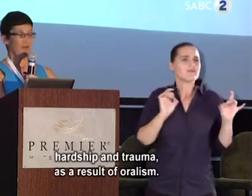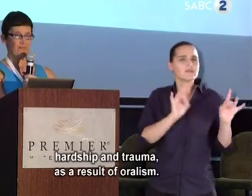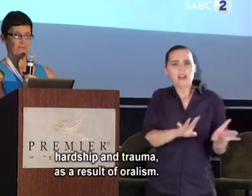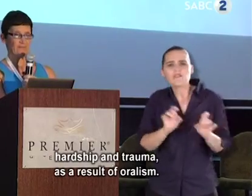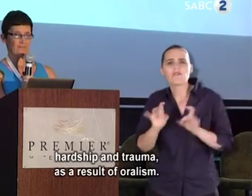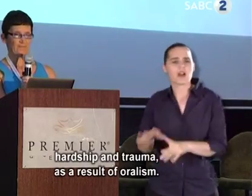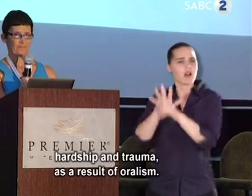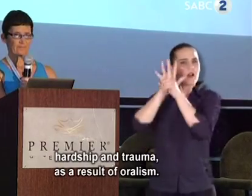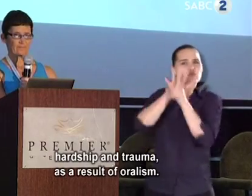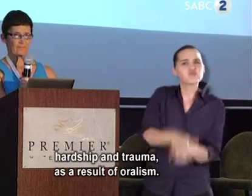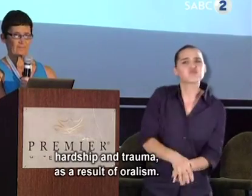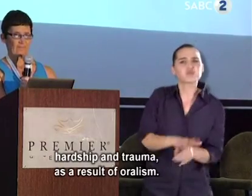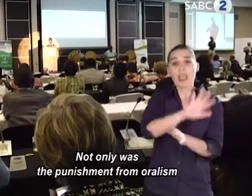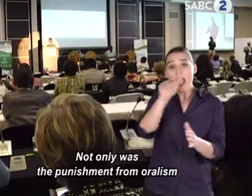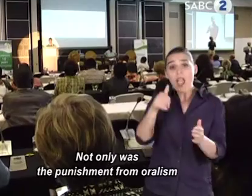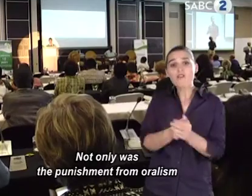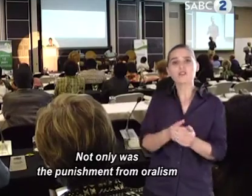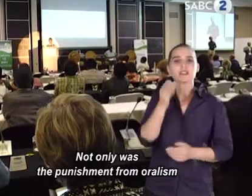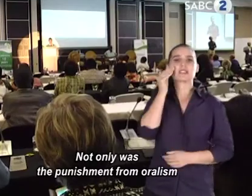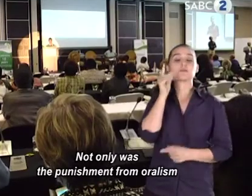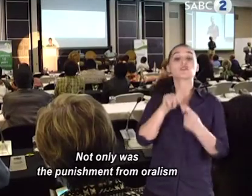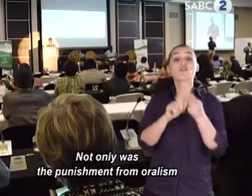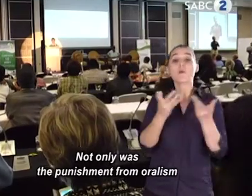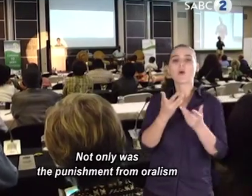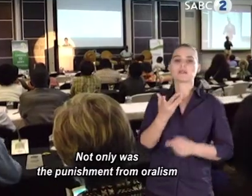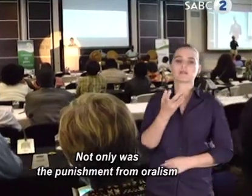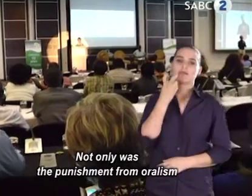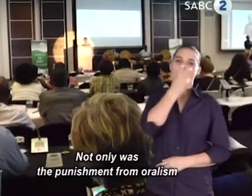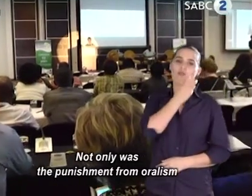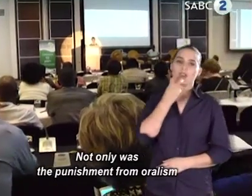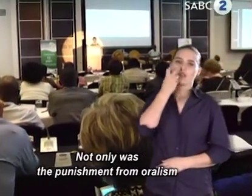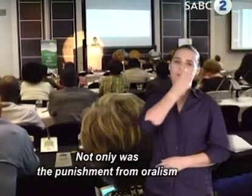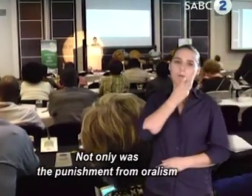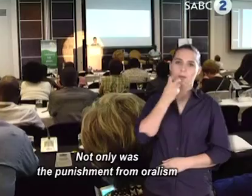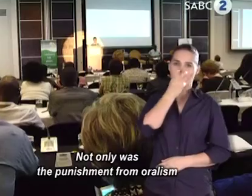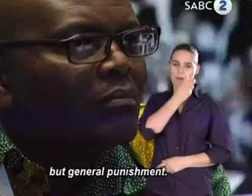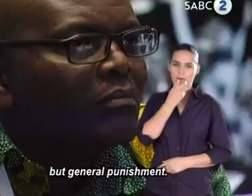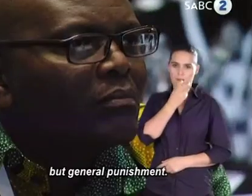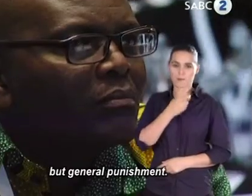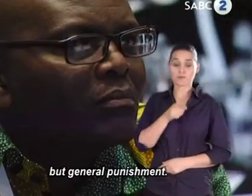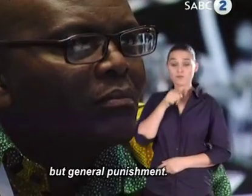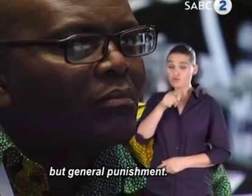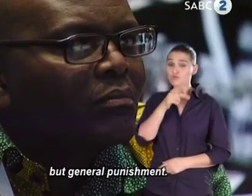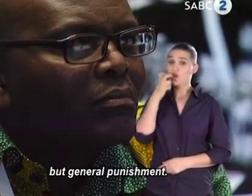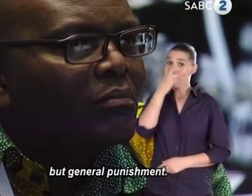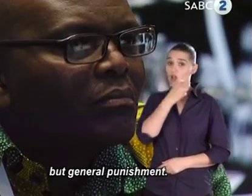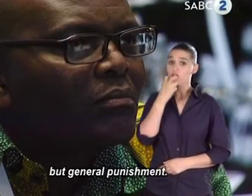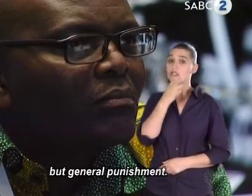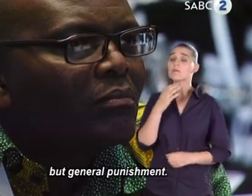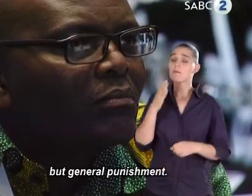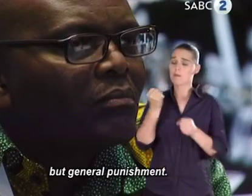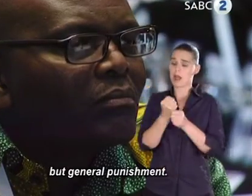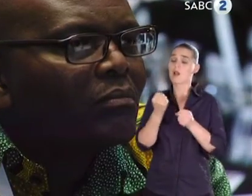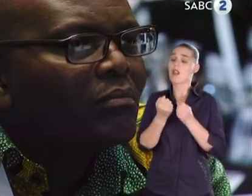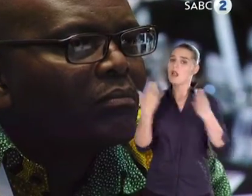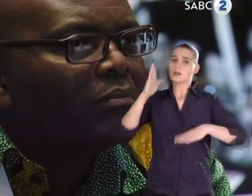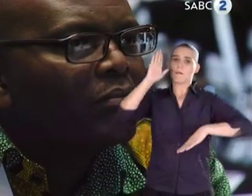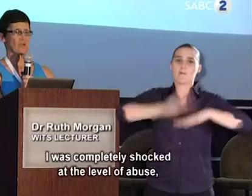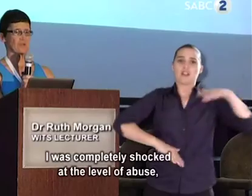of oralism. And not only punishment from oralism, but general punishment. I